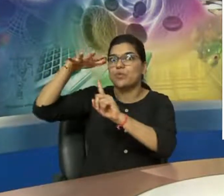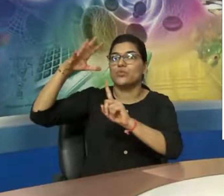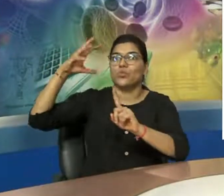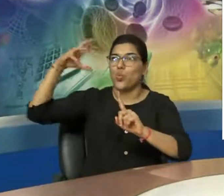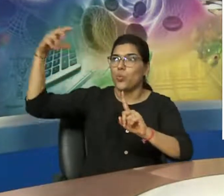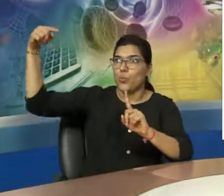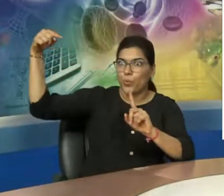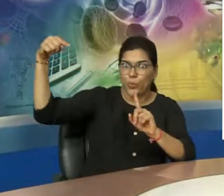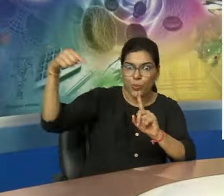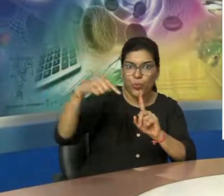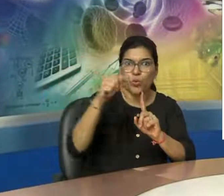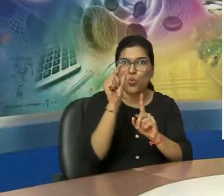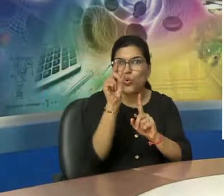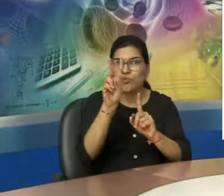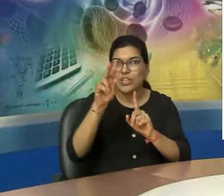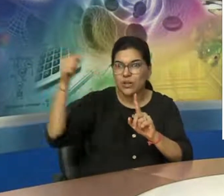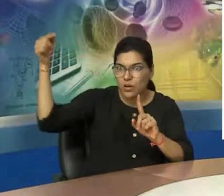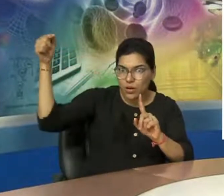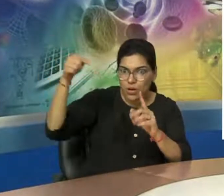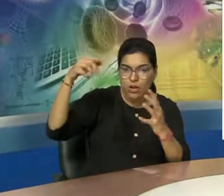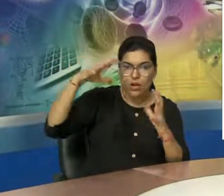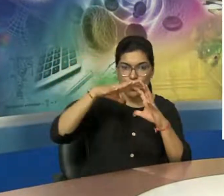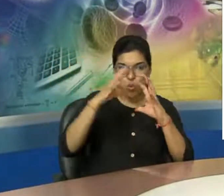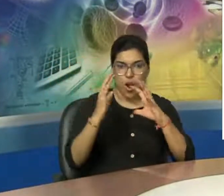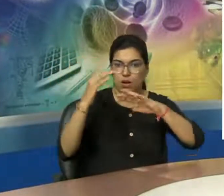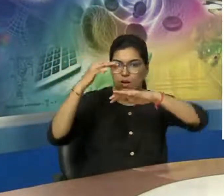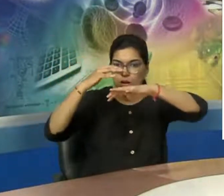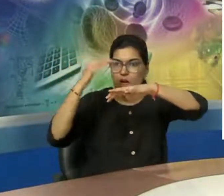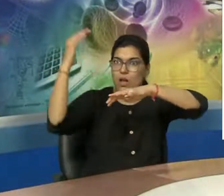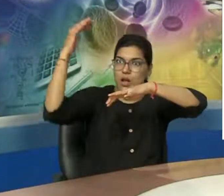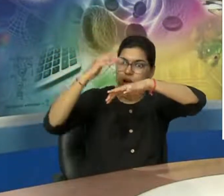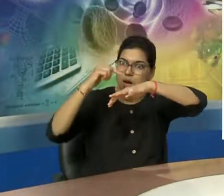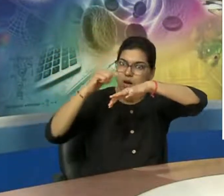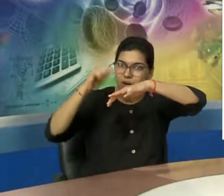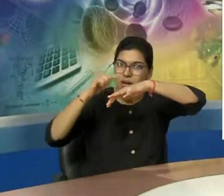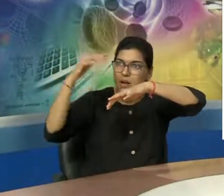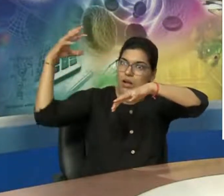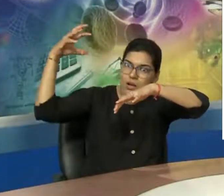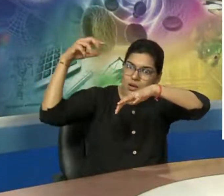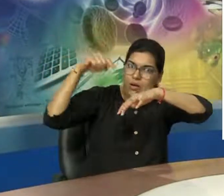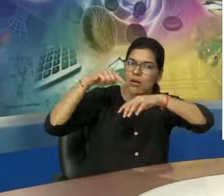global climate, ozone hole, etc.